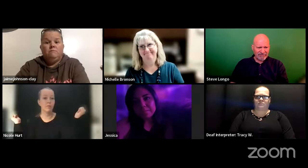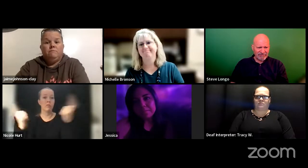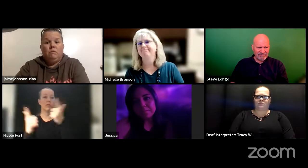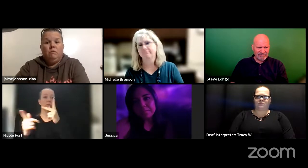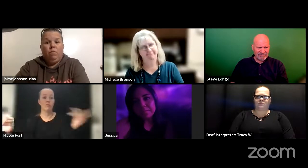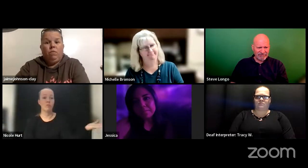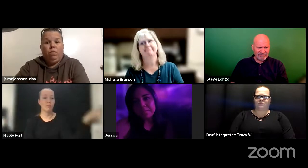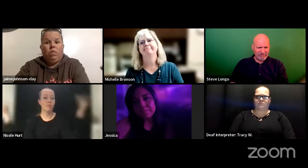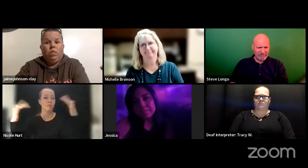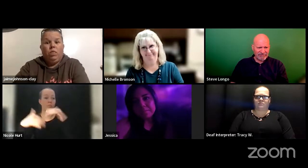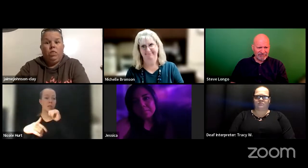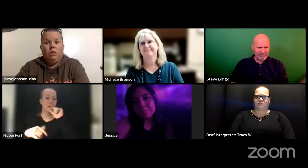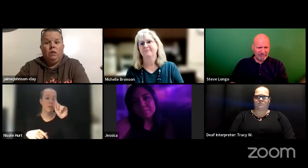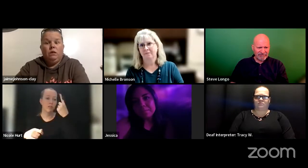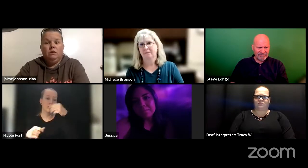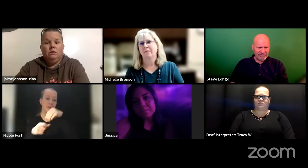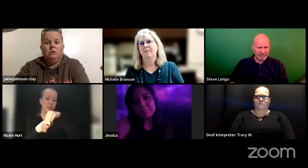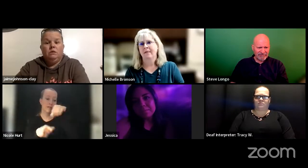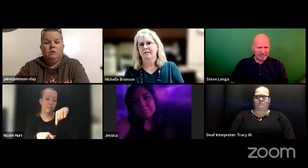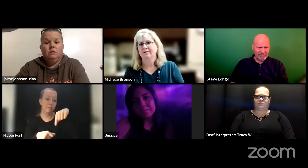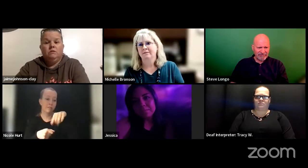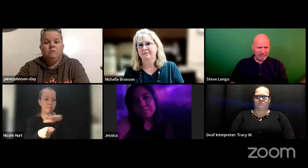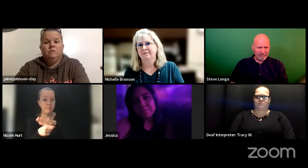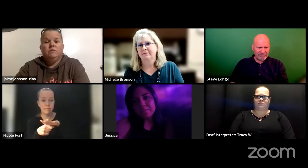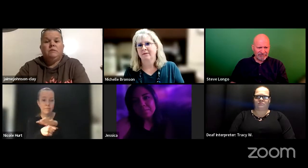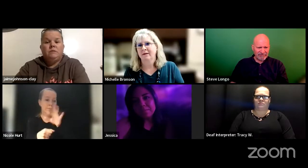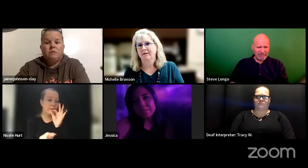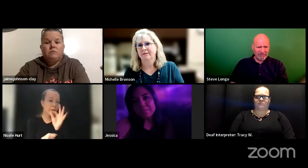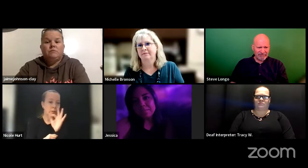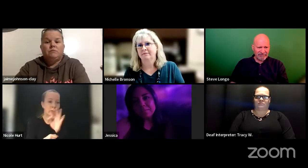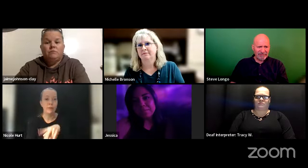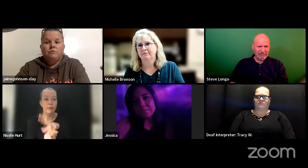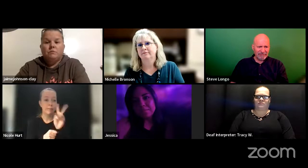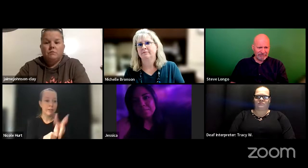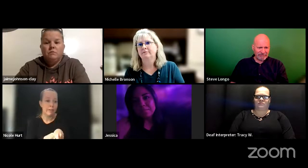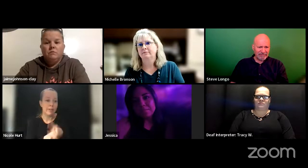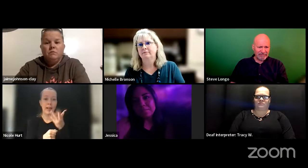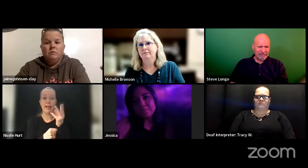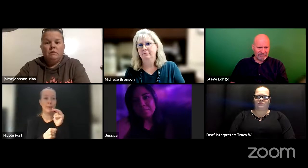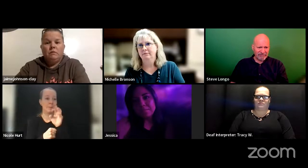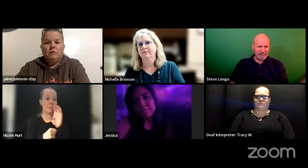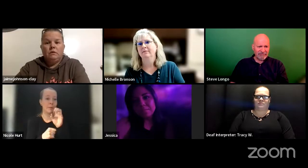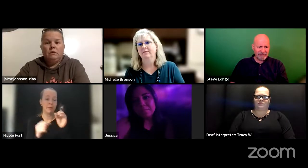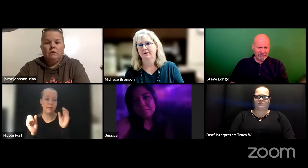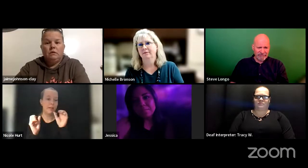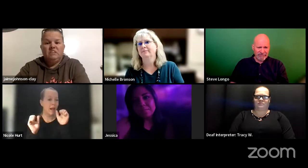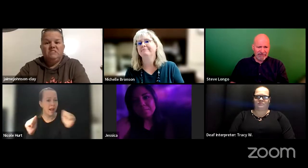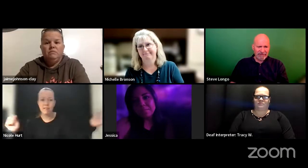and having our attendee from China join.